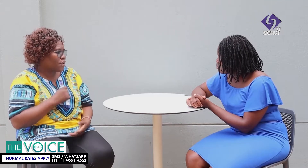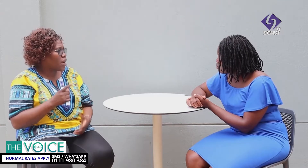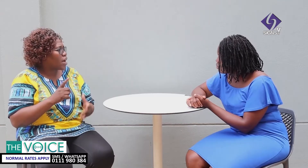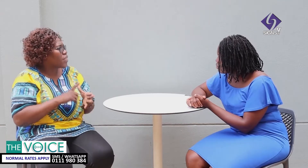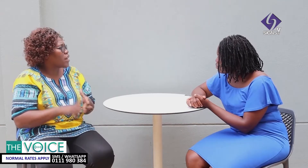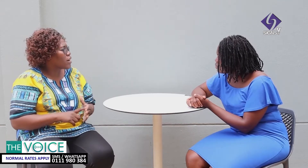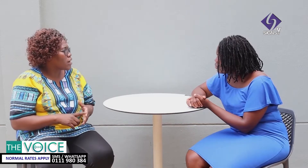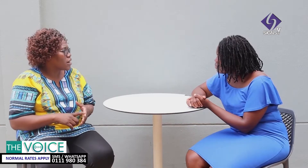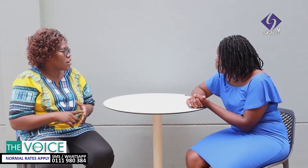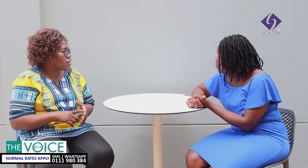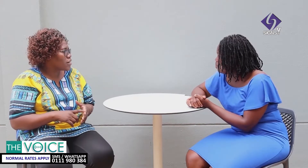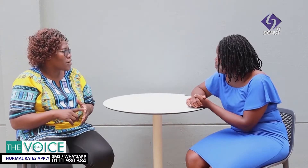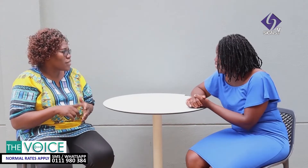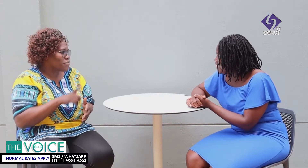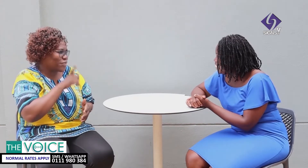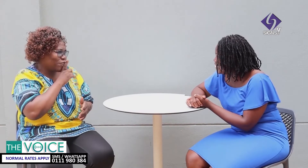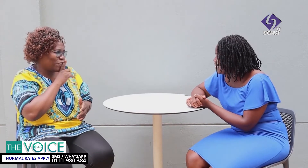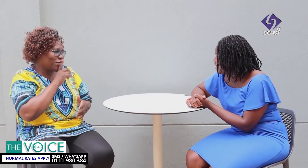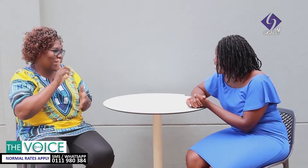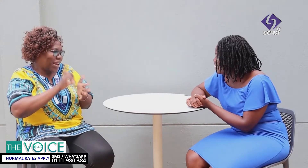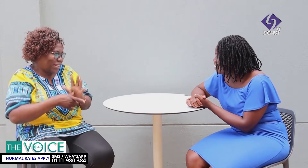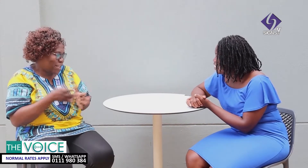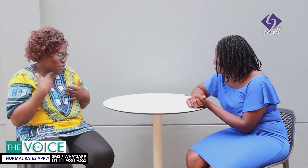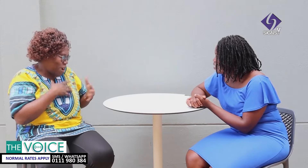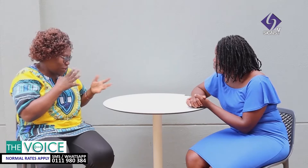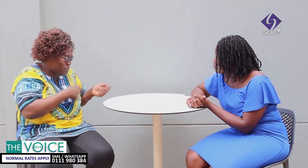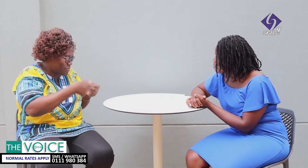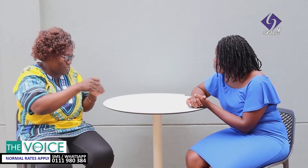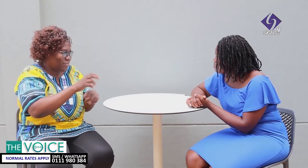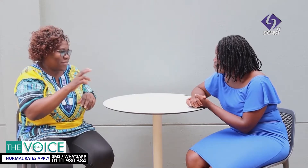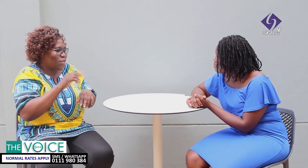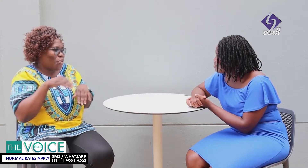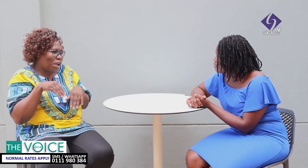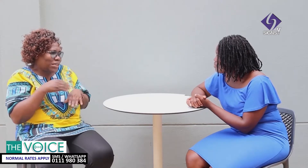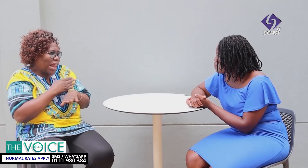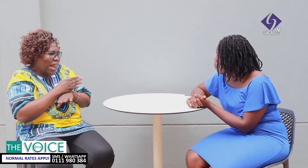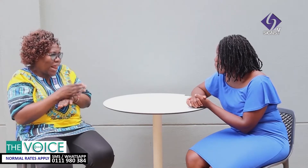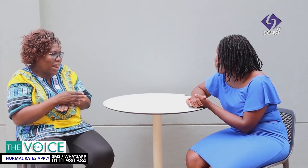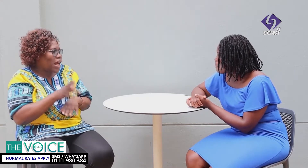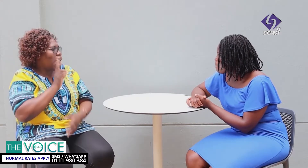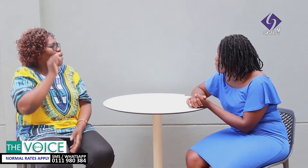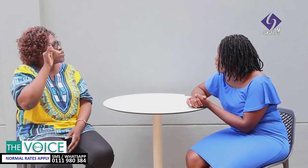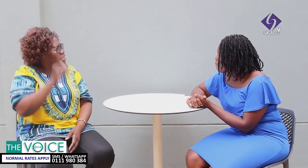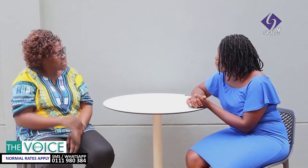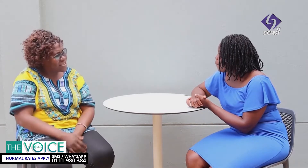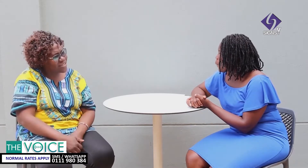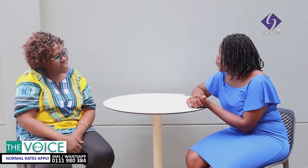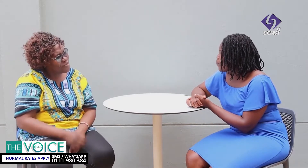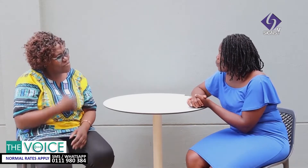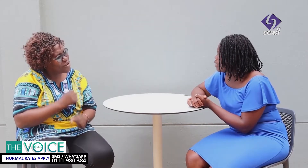time I'm silent. But I'm really looking at my uncle who's around, meaning I can't leave. So I had patience, but this time,